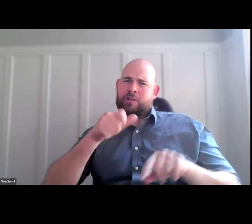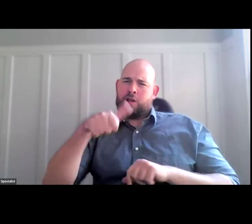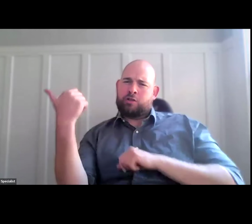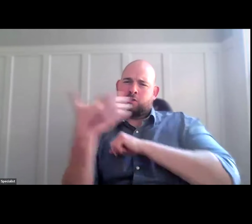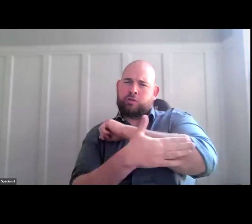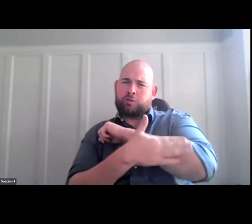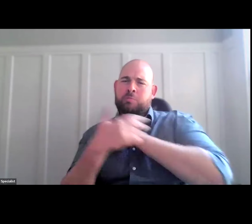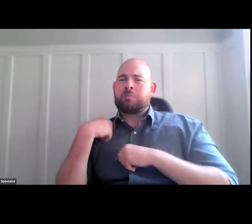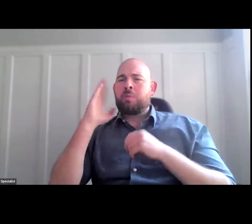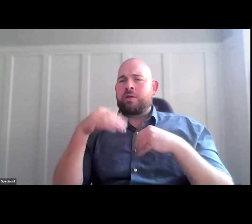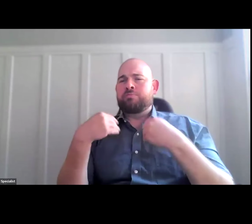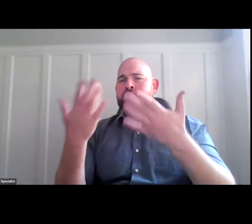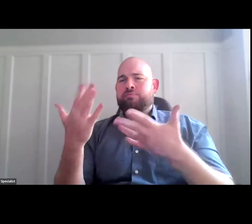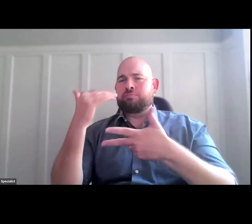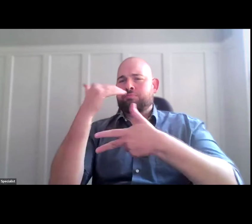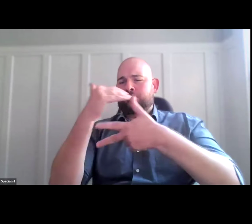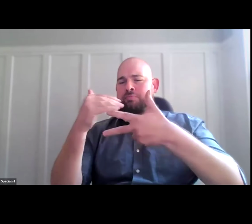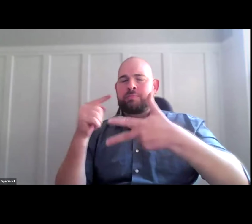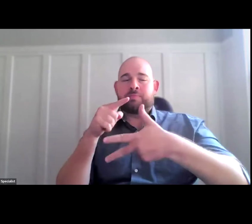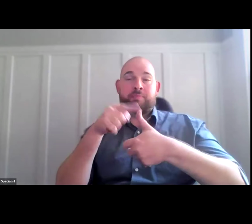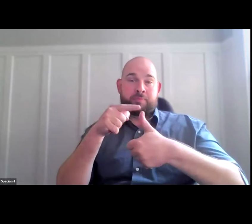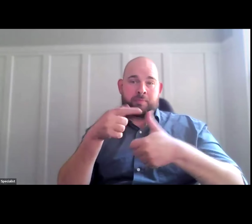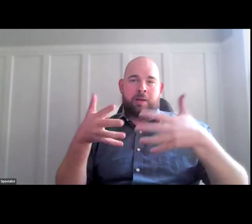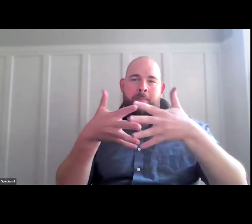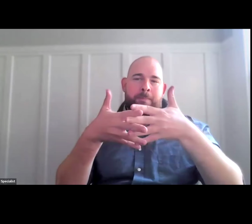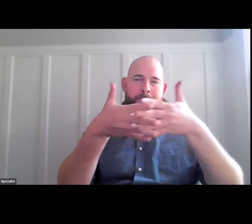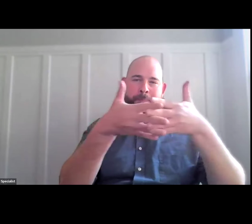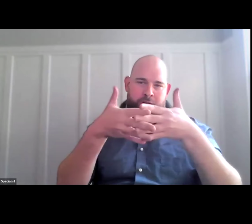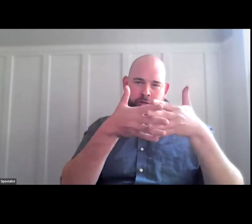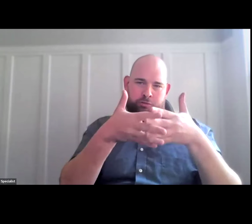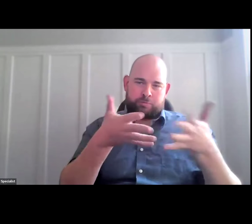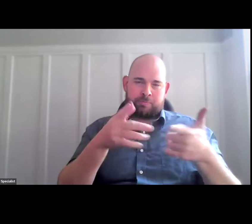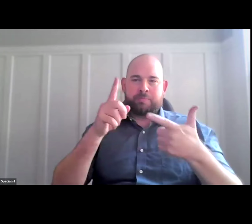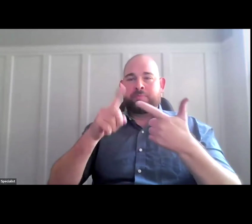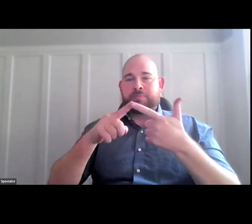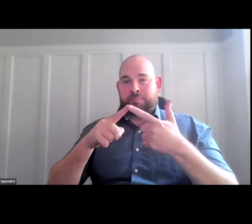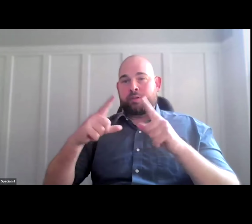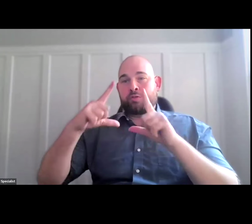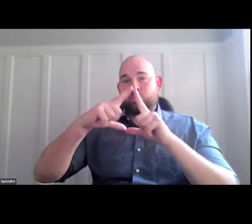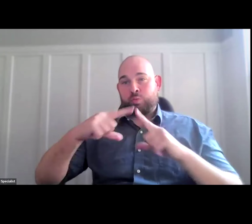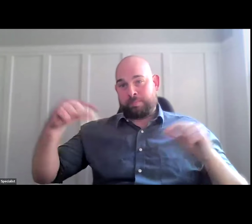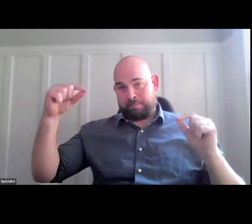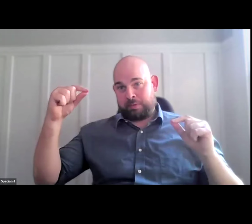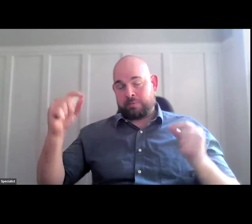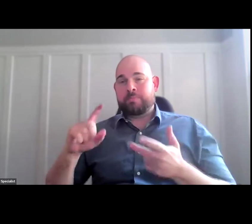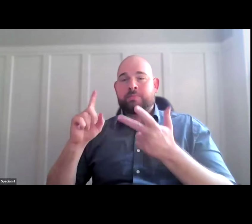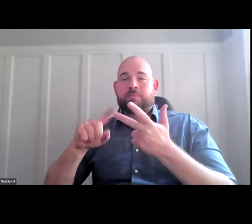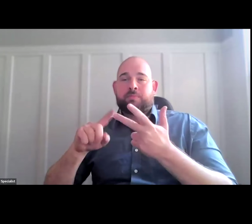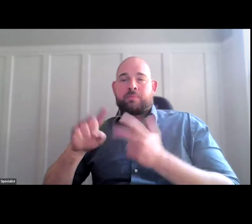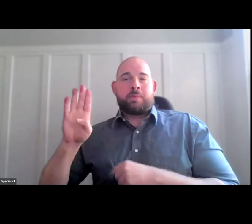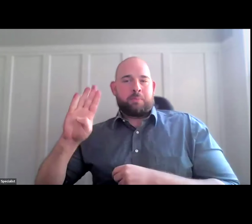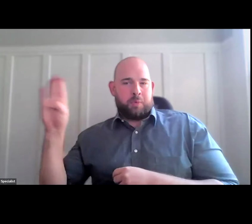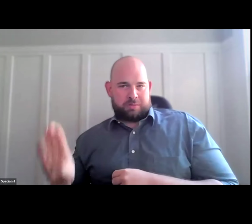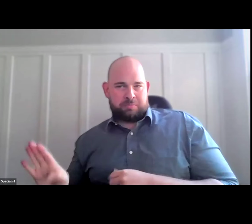always talking about American deaf culture. And so I'm sure you're wondering how countries' deaf culture may be different, right? So we've talked about